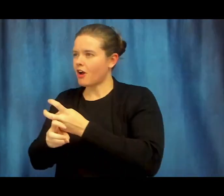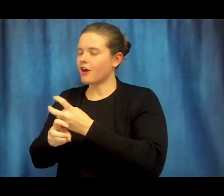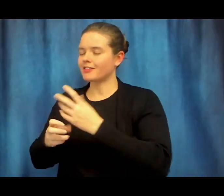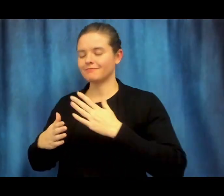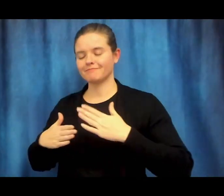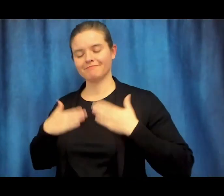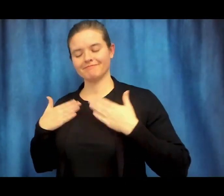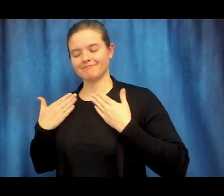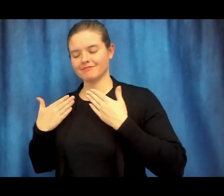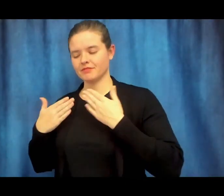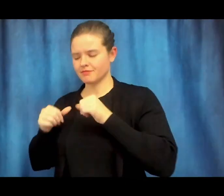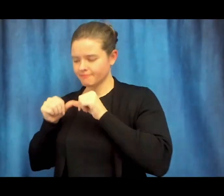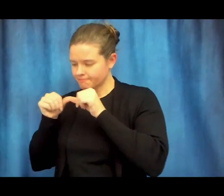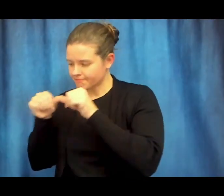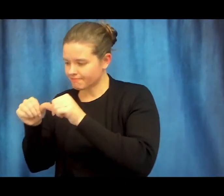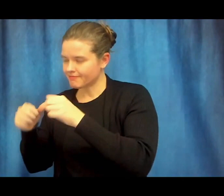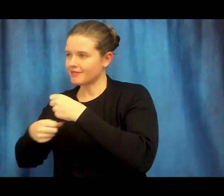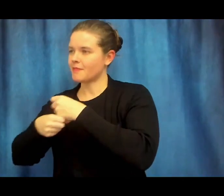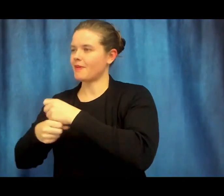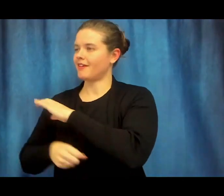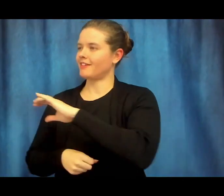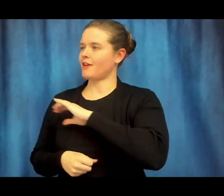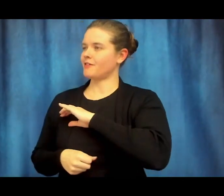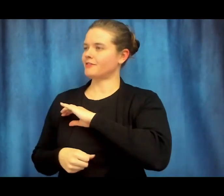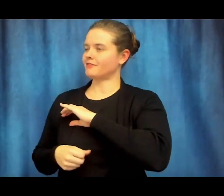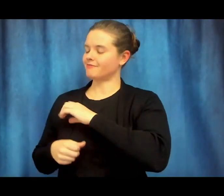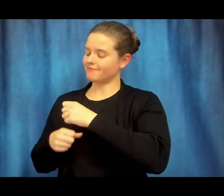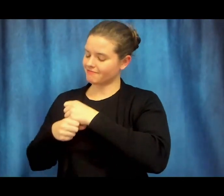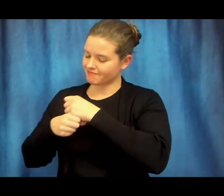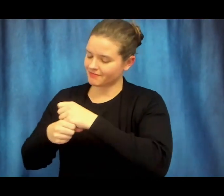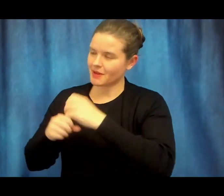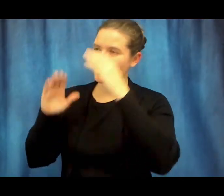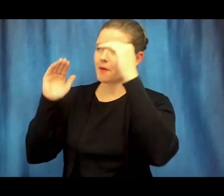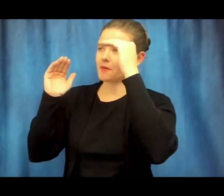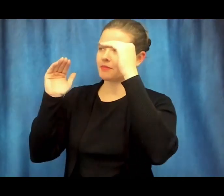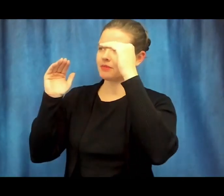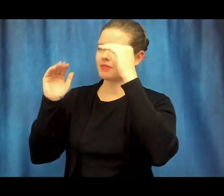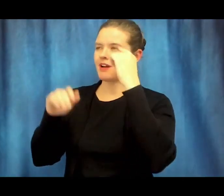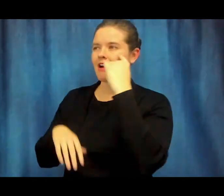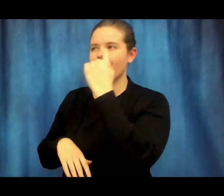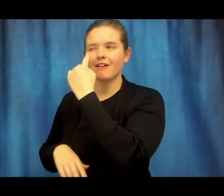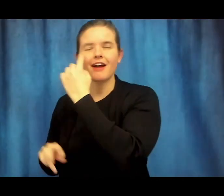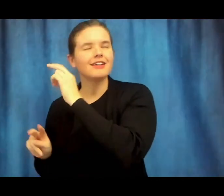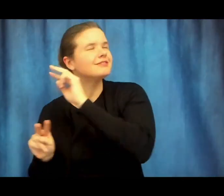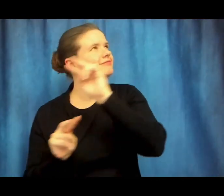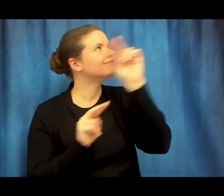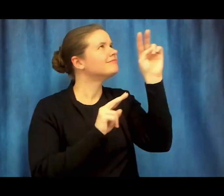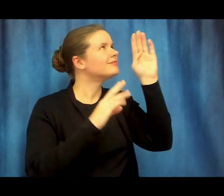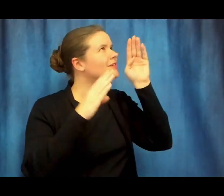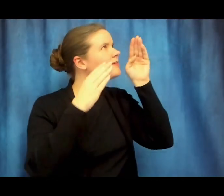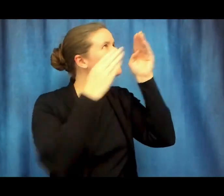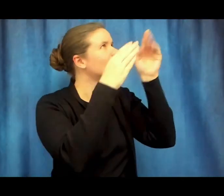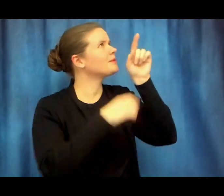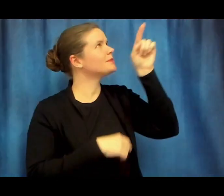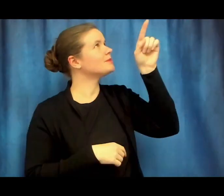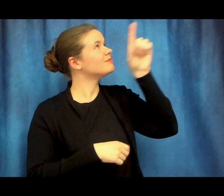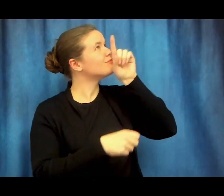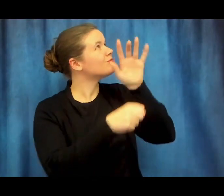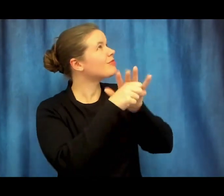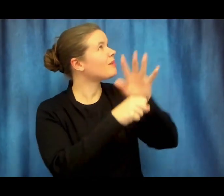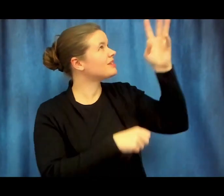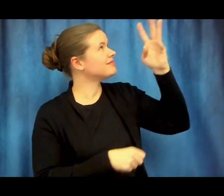that perseverance produces character, which produces hope. Help us to keep our eyes fixed only on